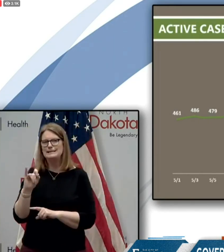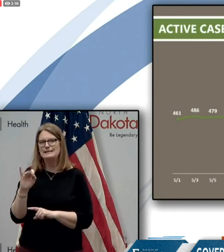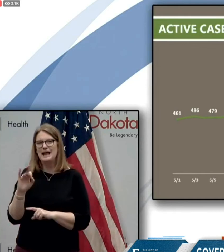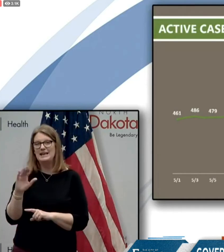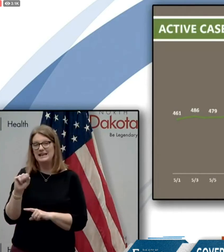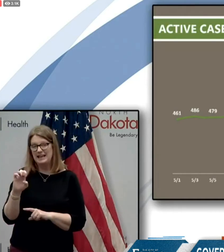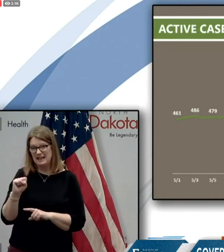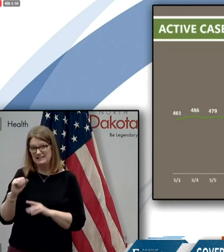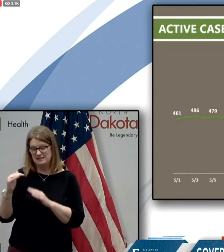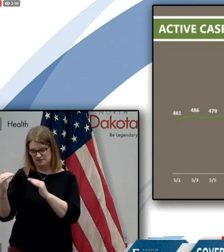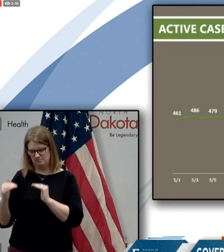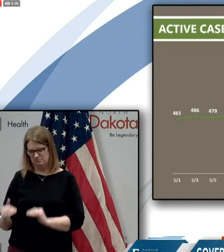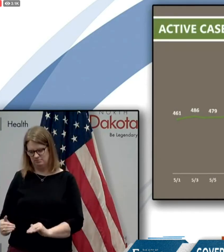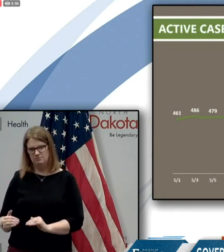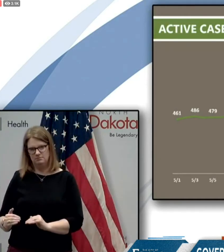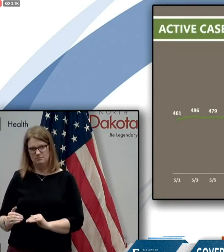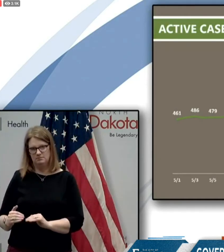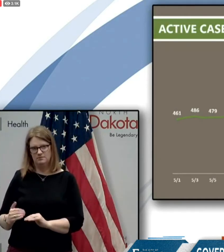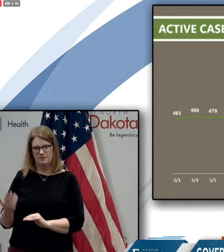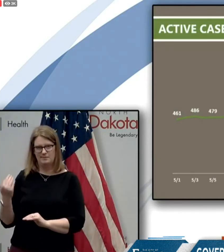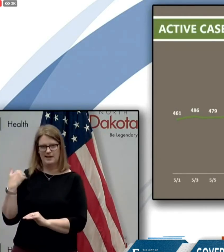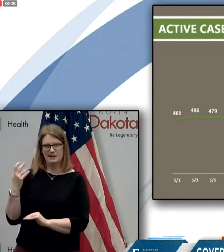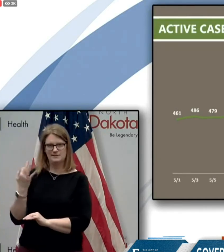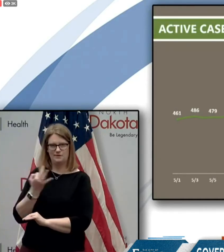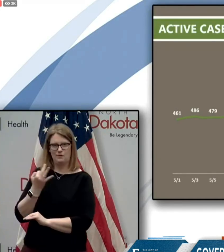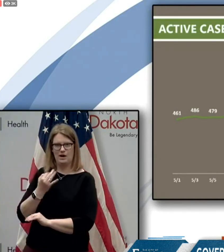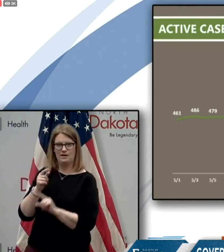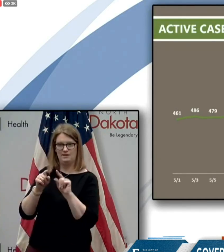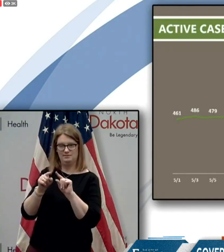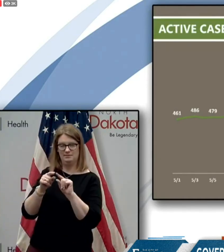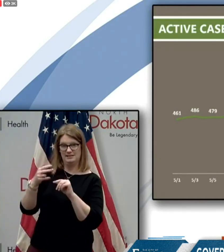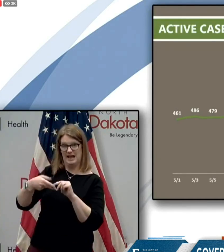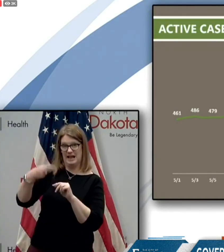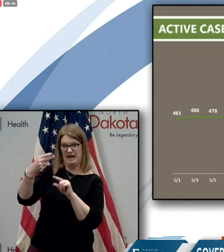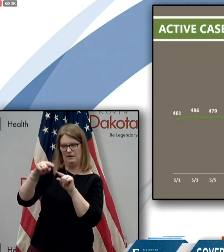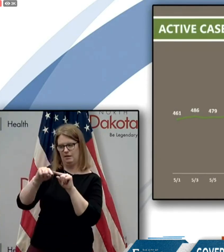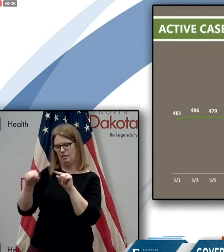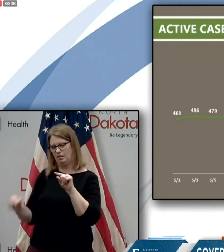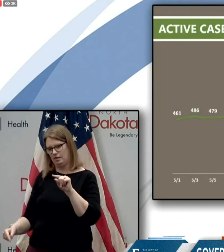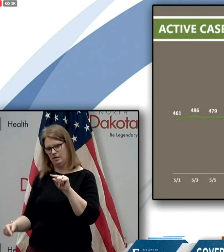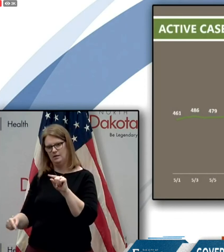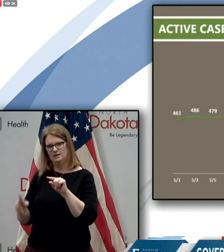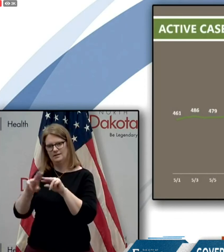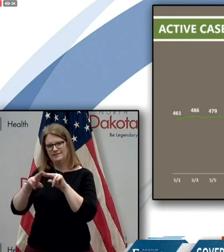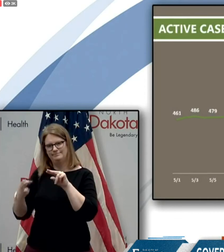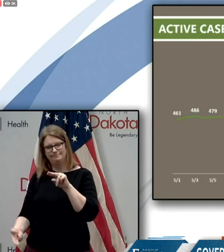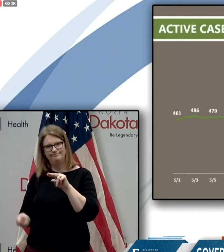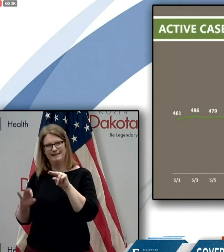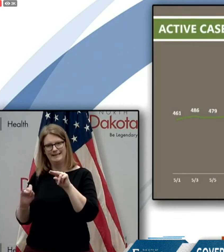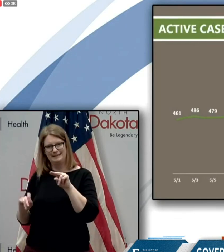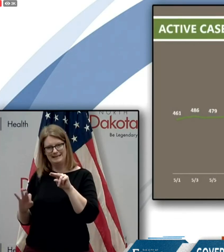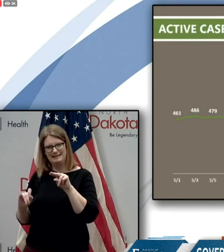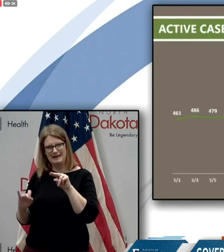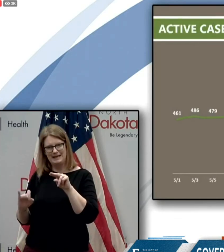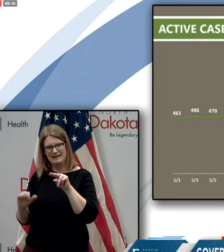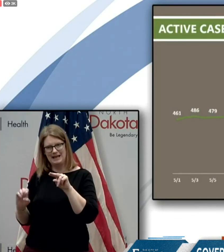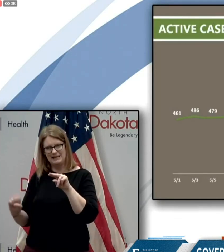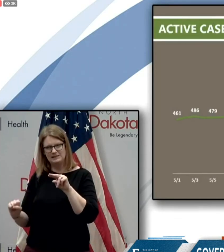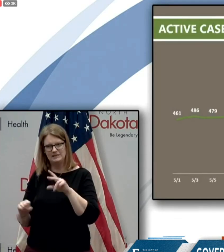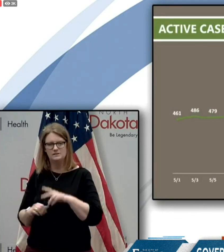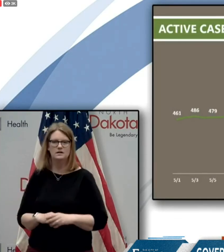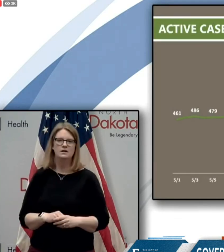last Friday, and again, close to the lowest levels we've seen since the beginning of May when we began to open things